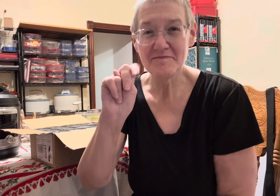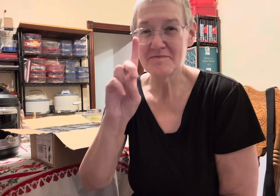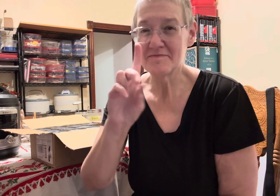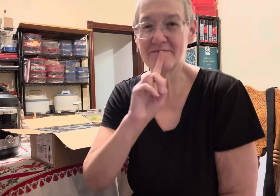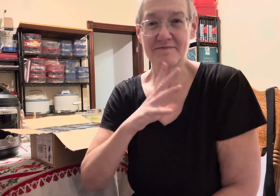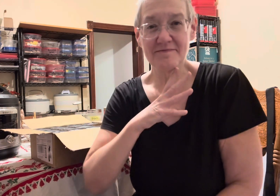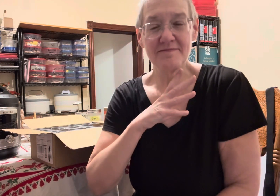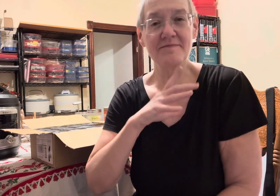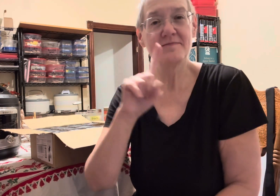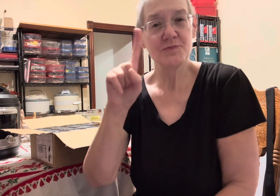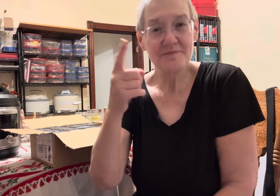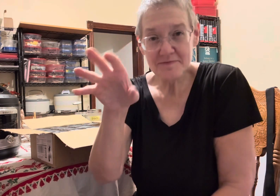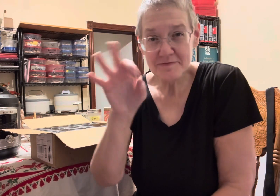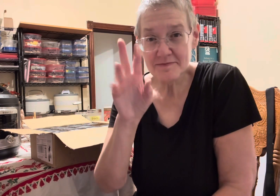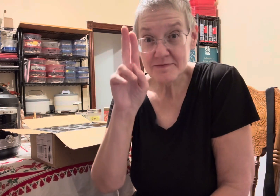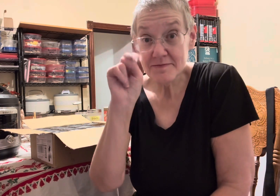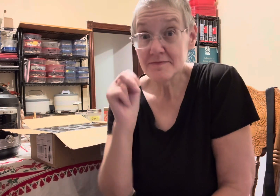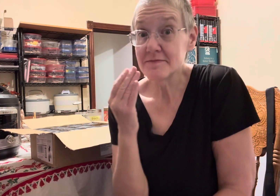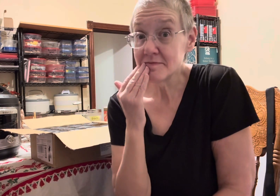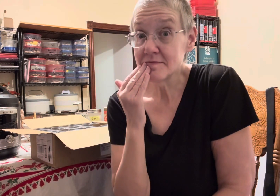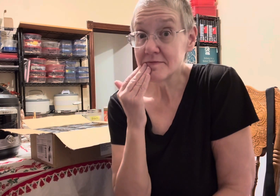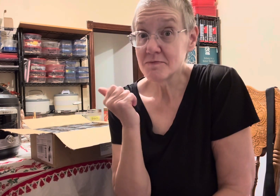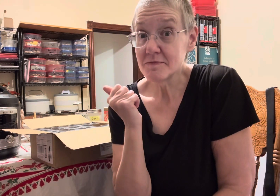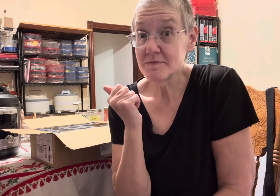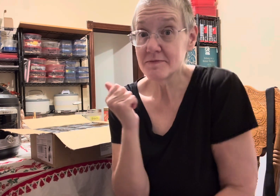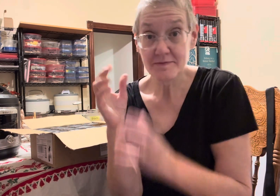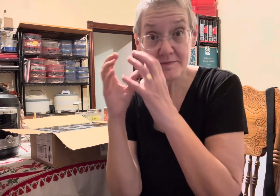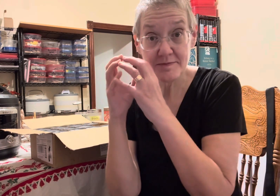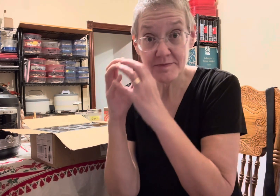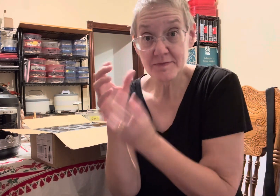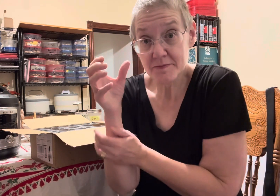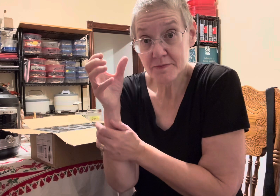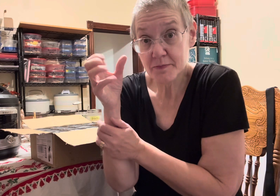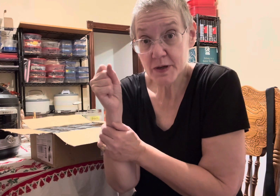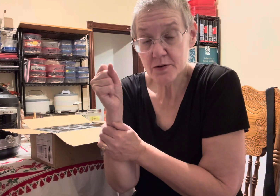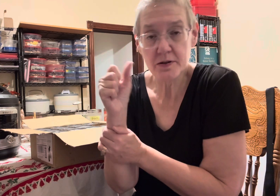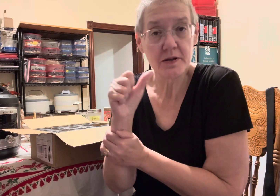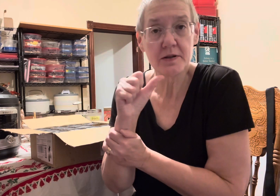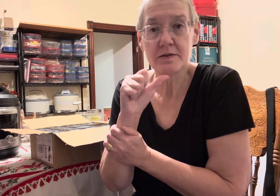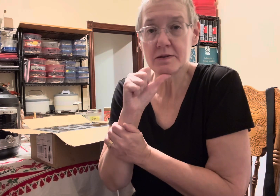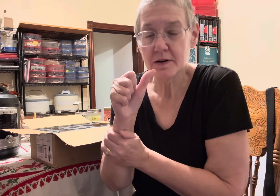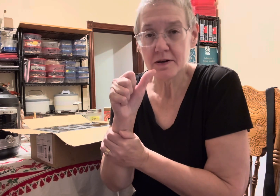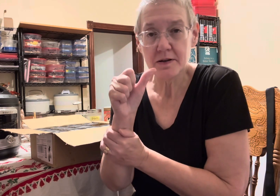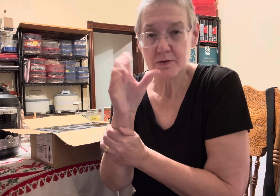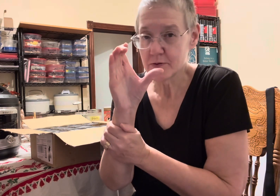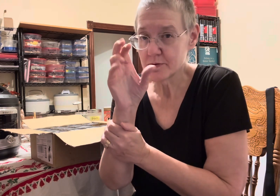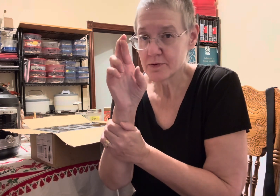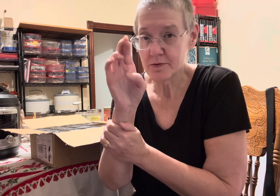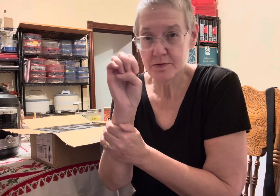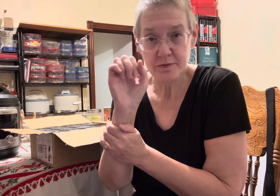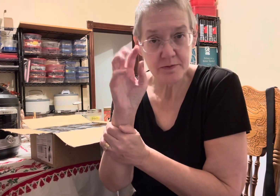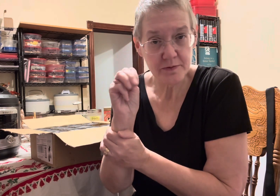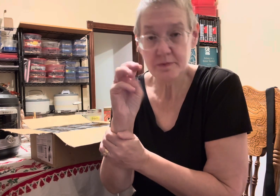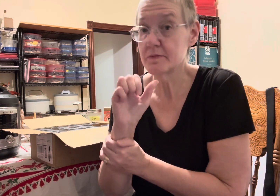Any brand will work, just make sure it's unsweetened. Coconut milk. Don't pick coconut